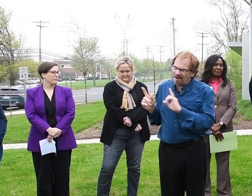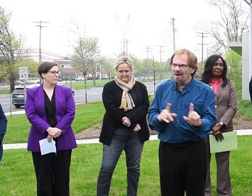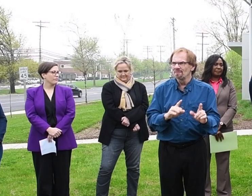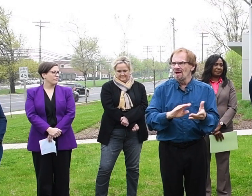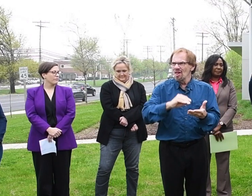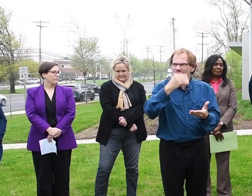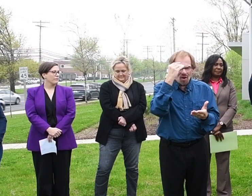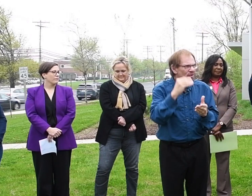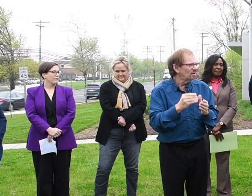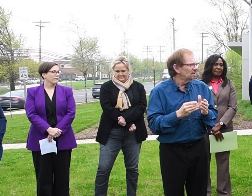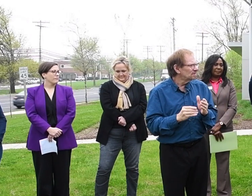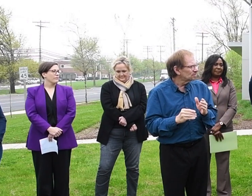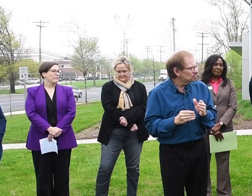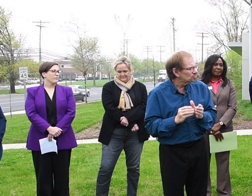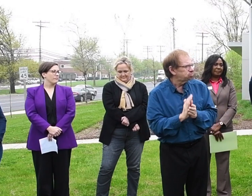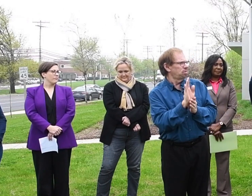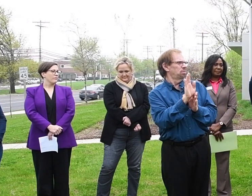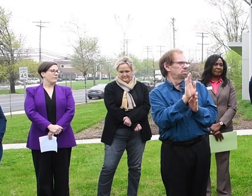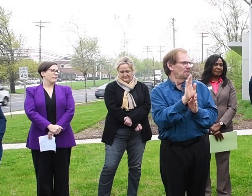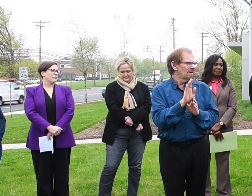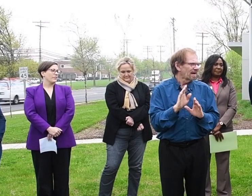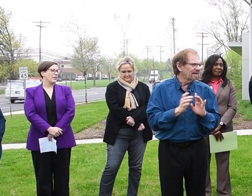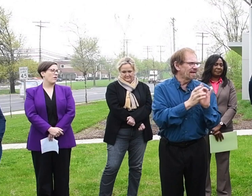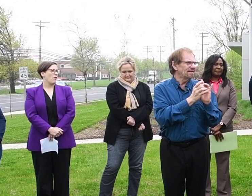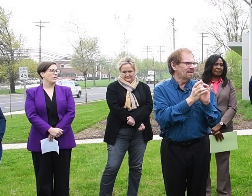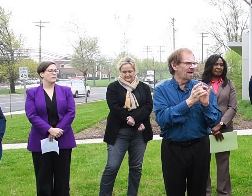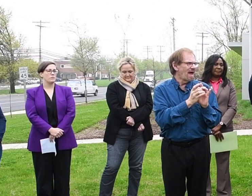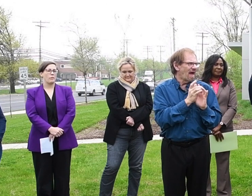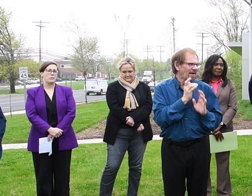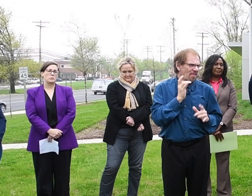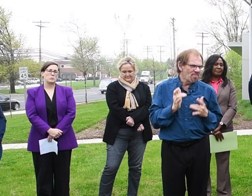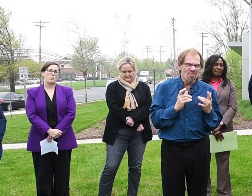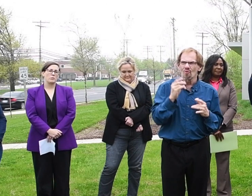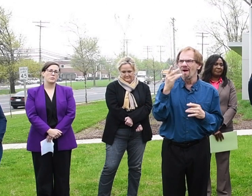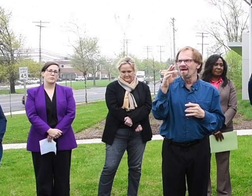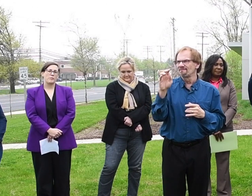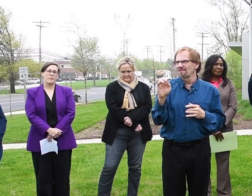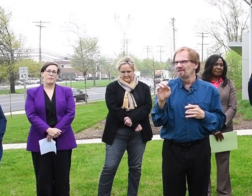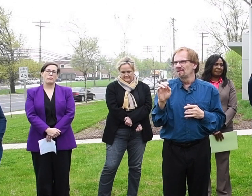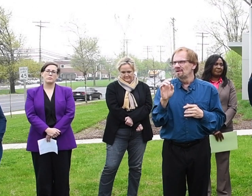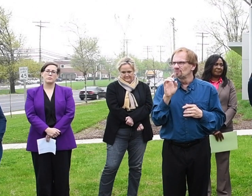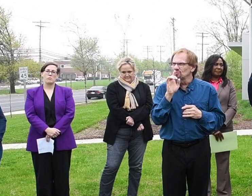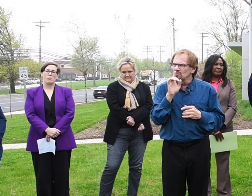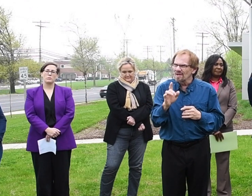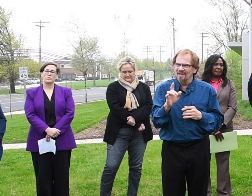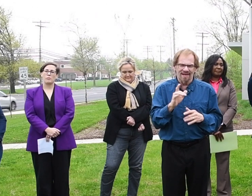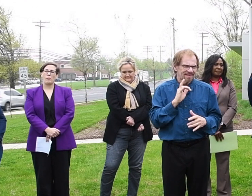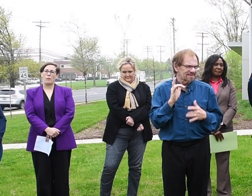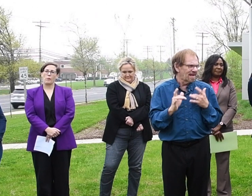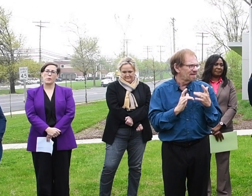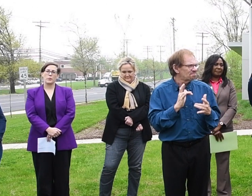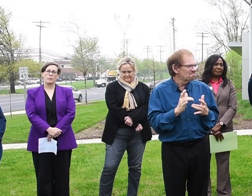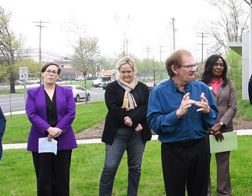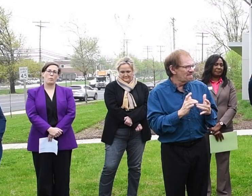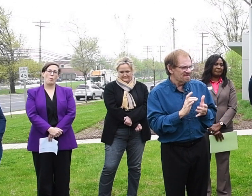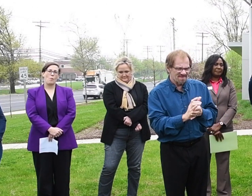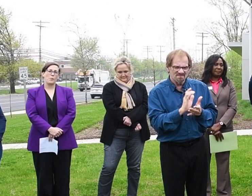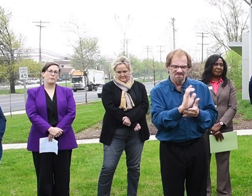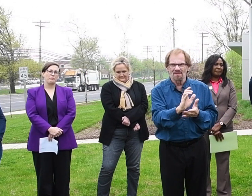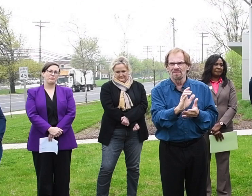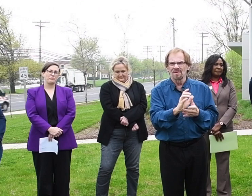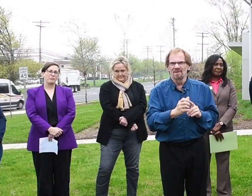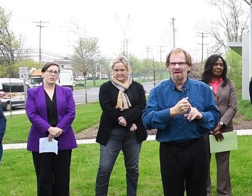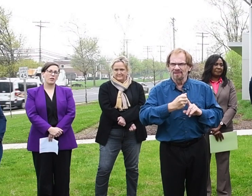to grow, to connect, and thrive. And so I'm very excited about this investment in